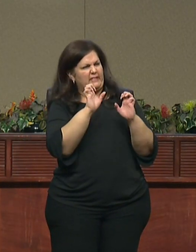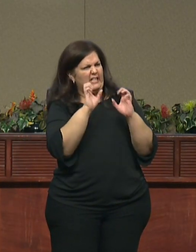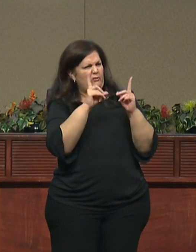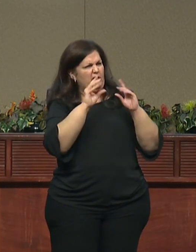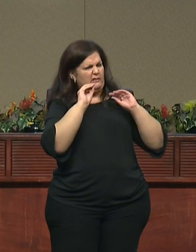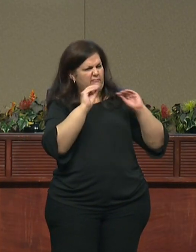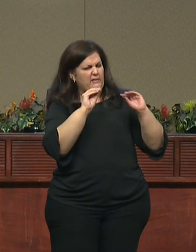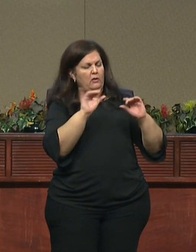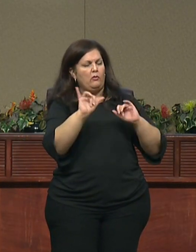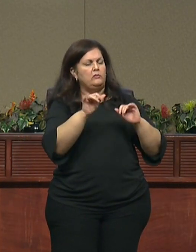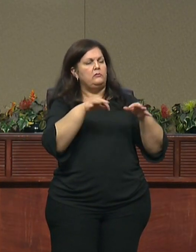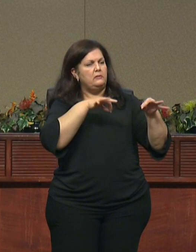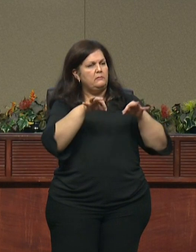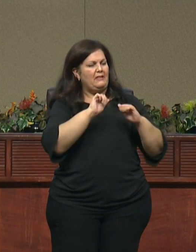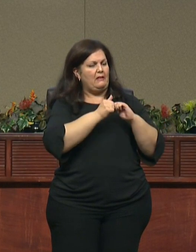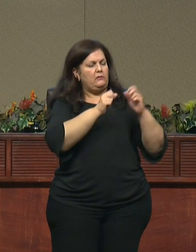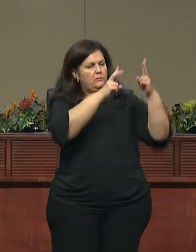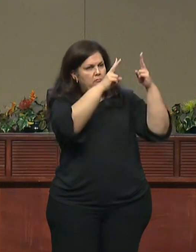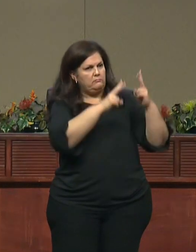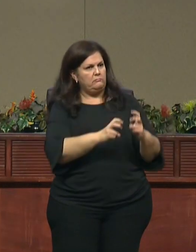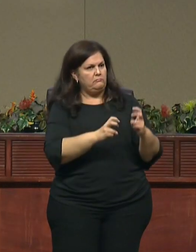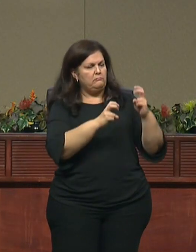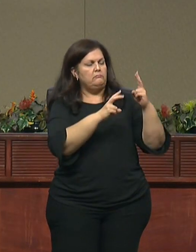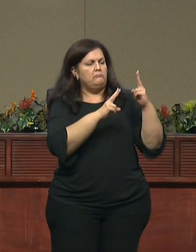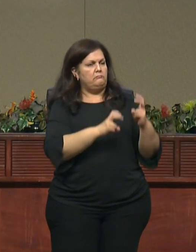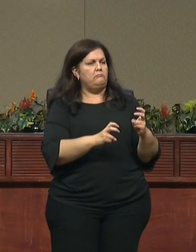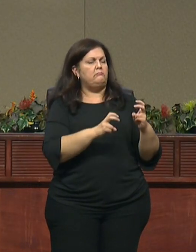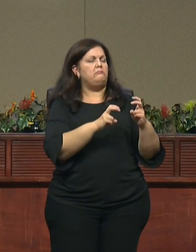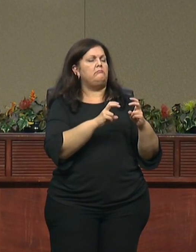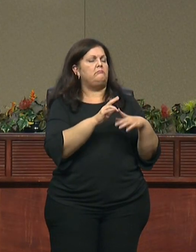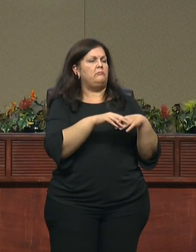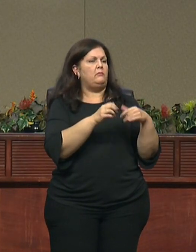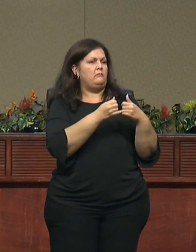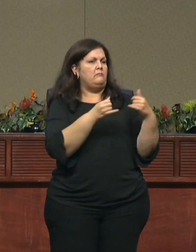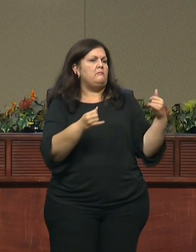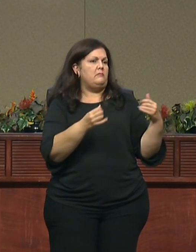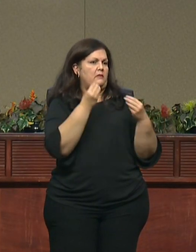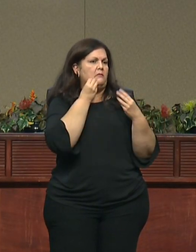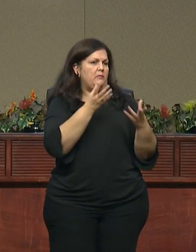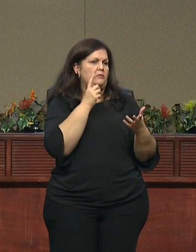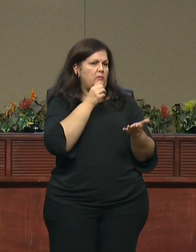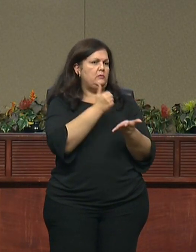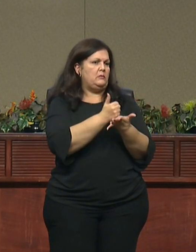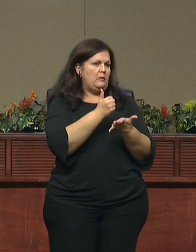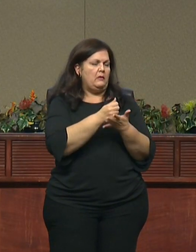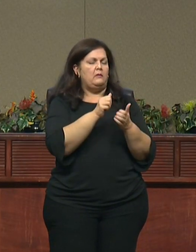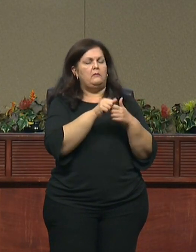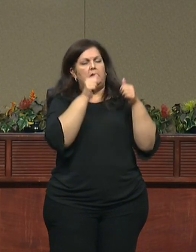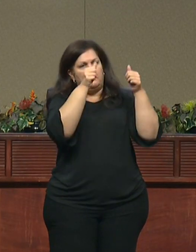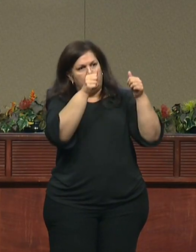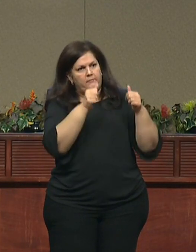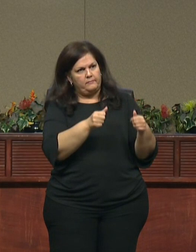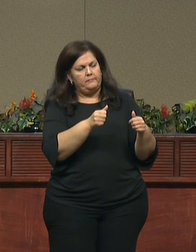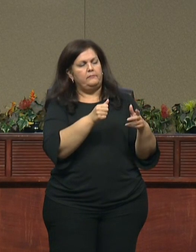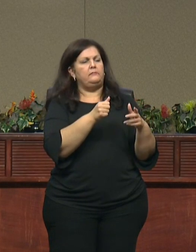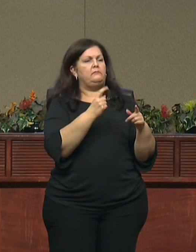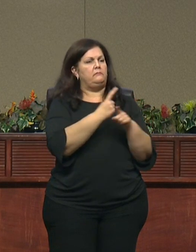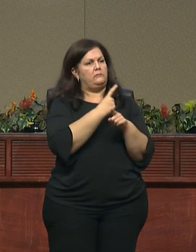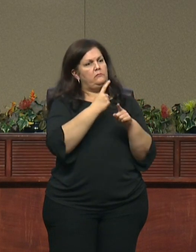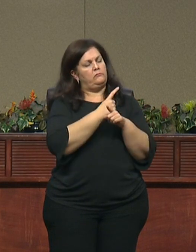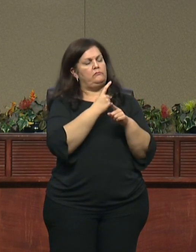can download collateral material that could help with the posting of the businesses